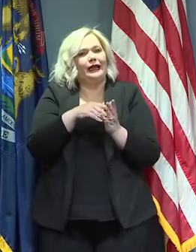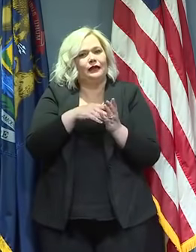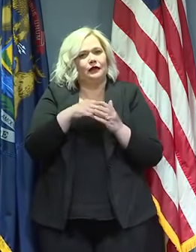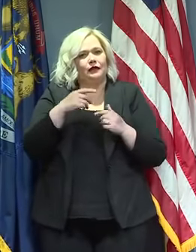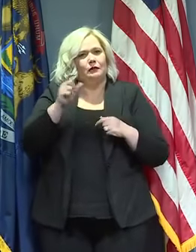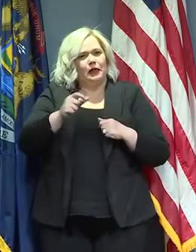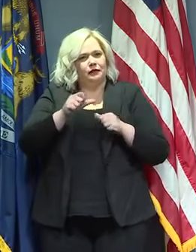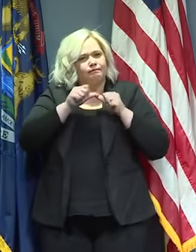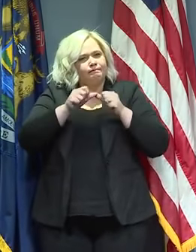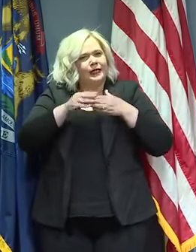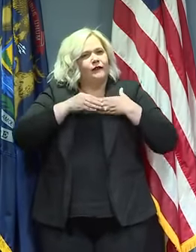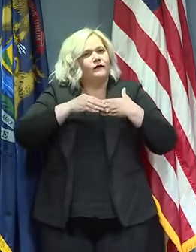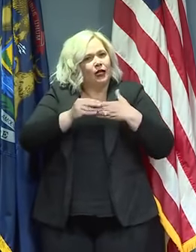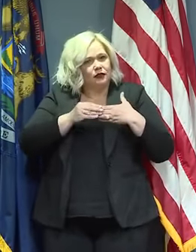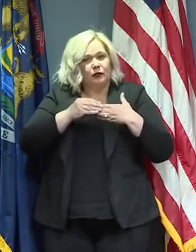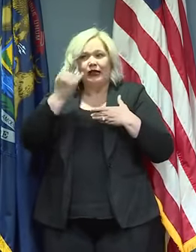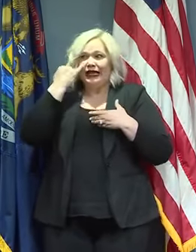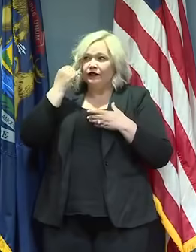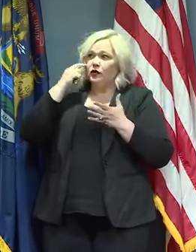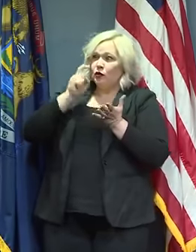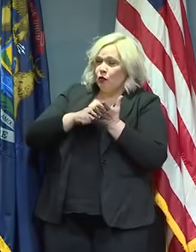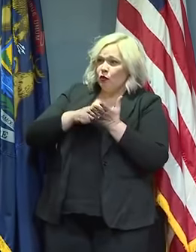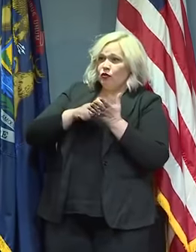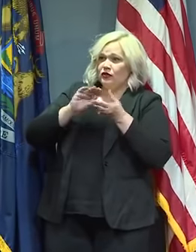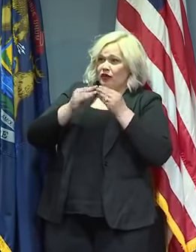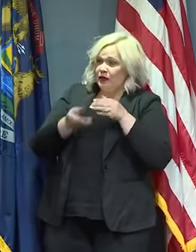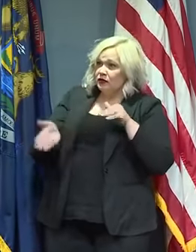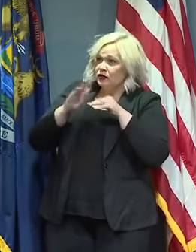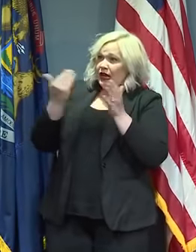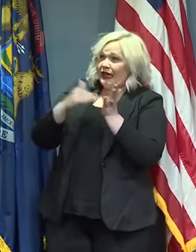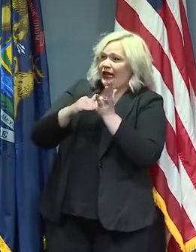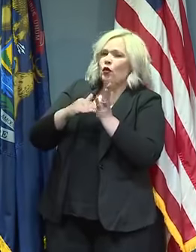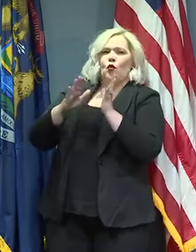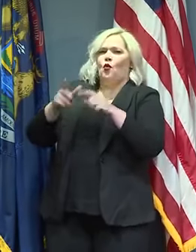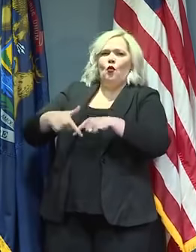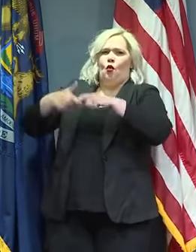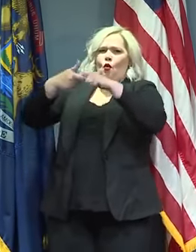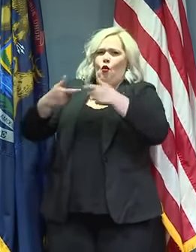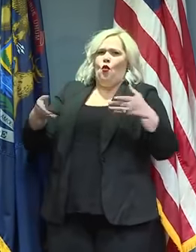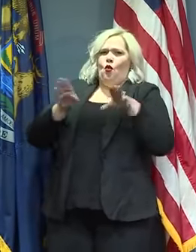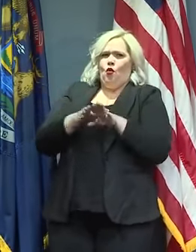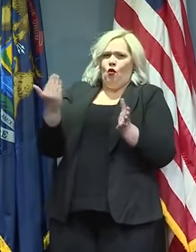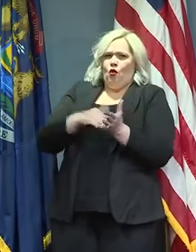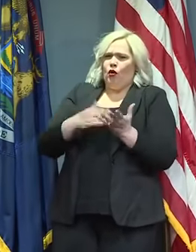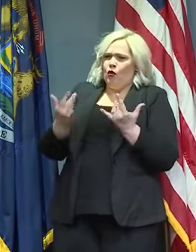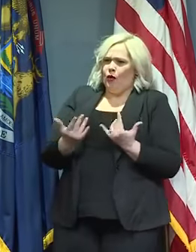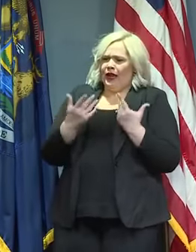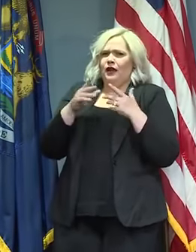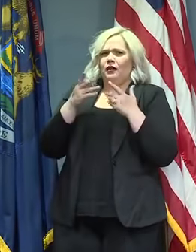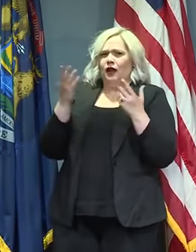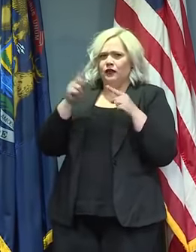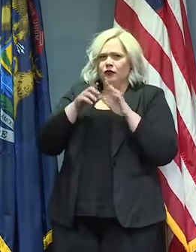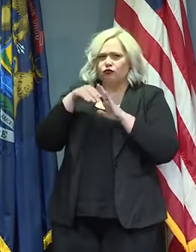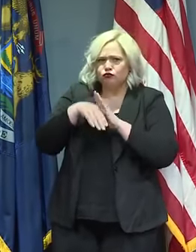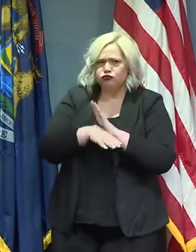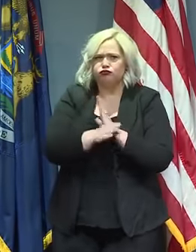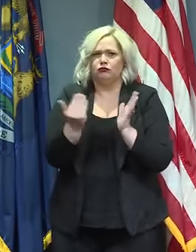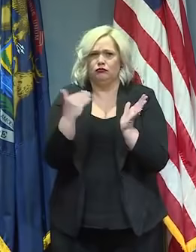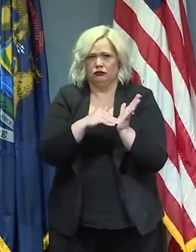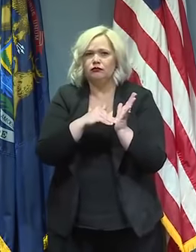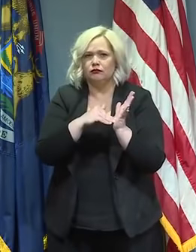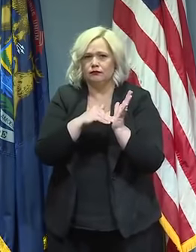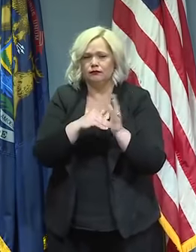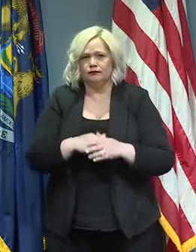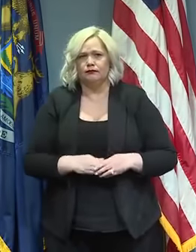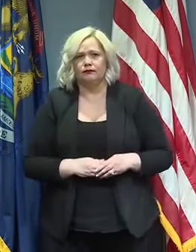back when the data tells us that's the prudent thing to do if we see a spike or we're concerned about hospital capability of